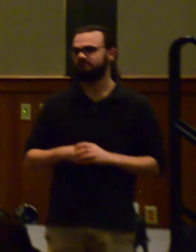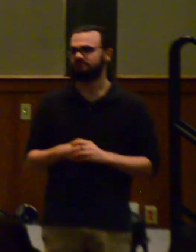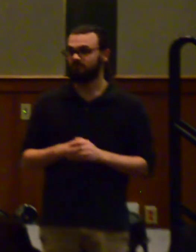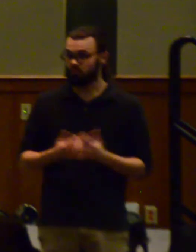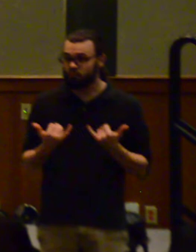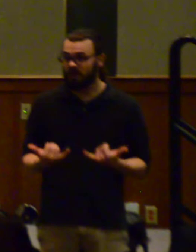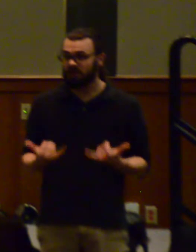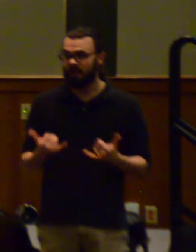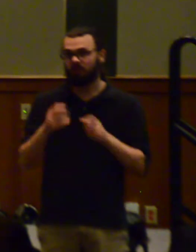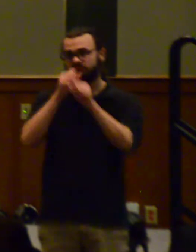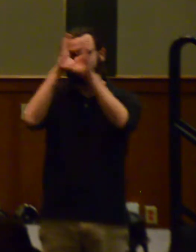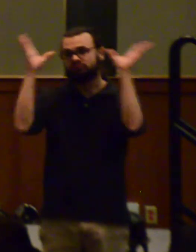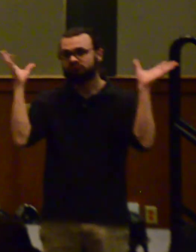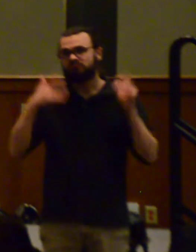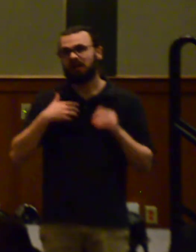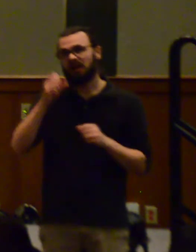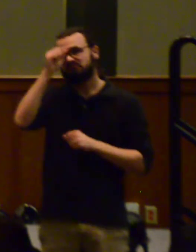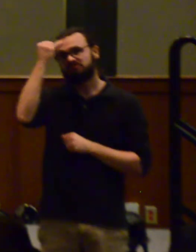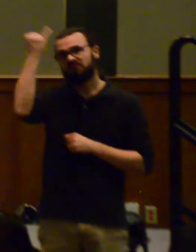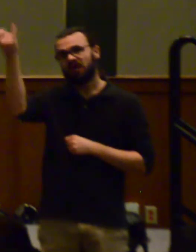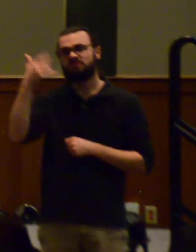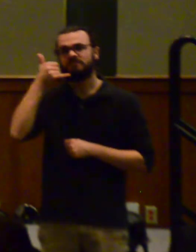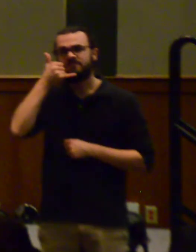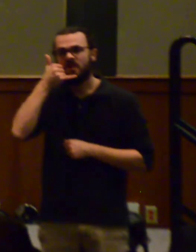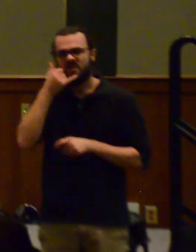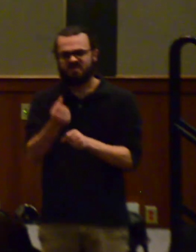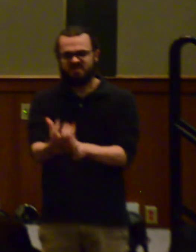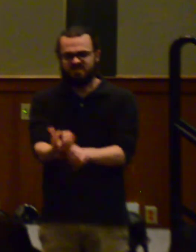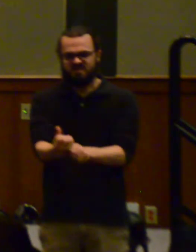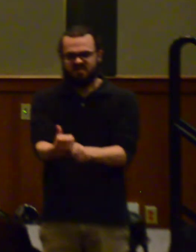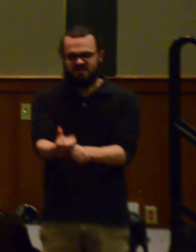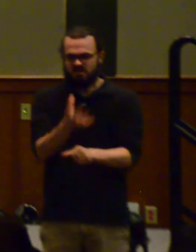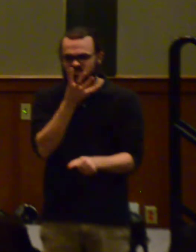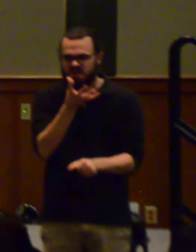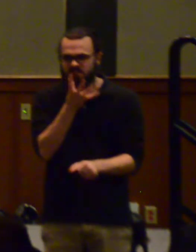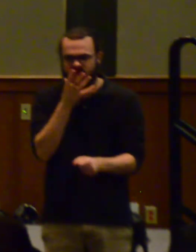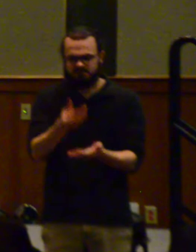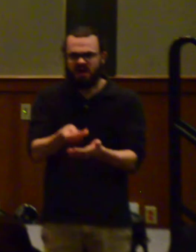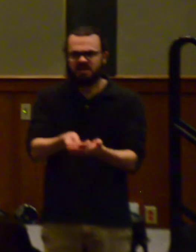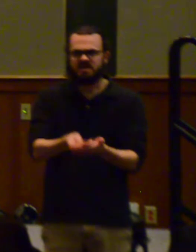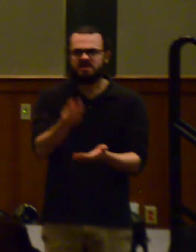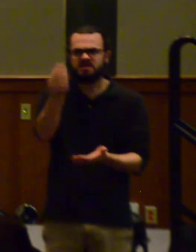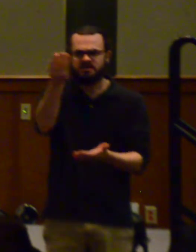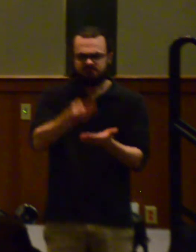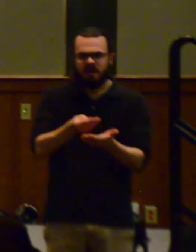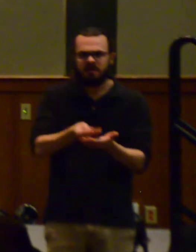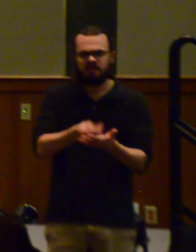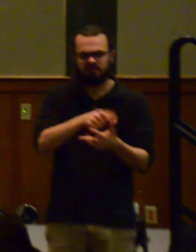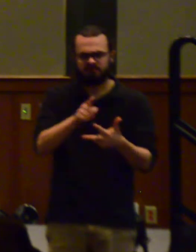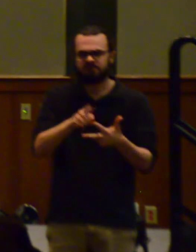probably on the phone screaming at my grandma, demanding money, wanting to be let in the house, wanting the security code to my grandma's